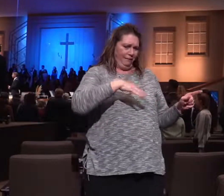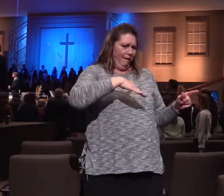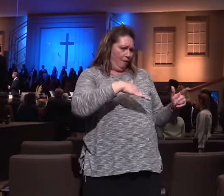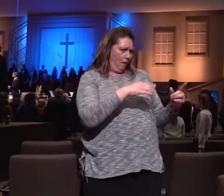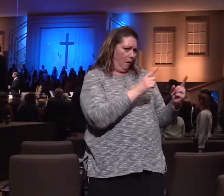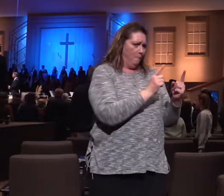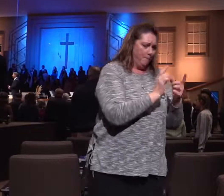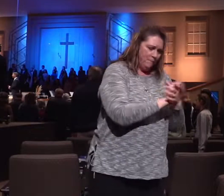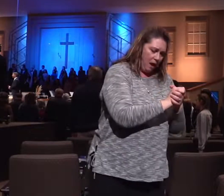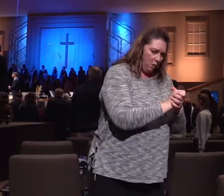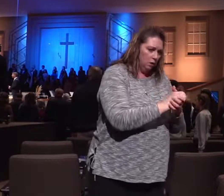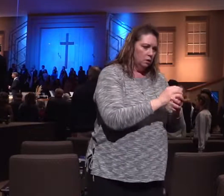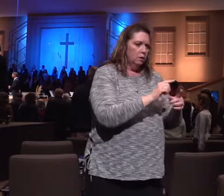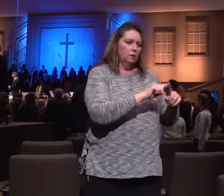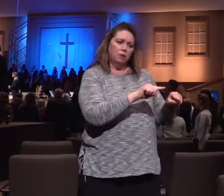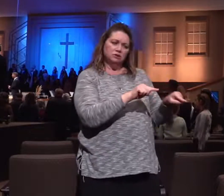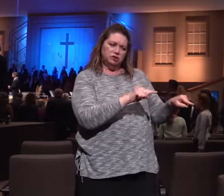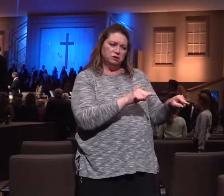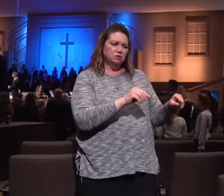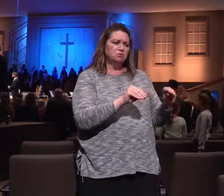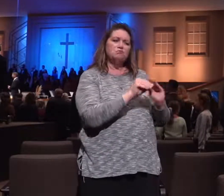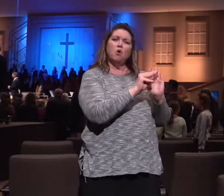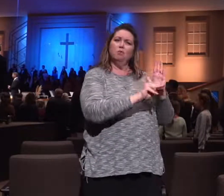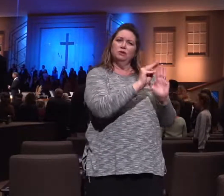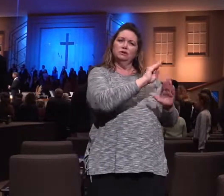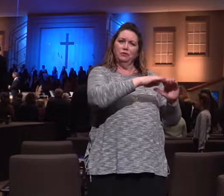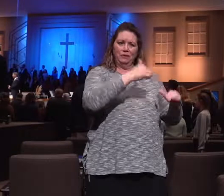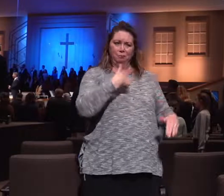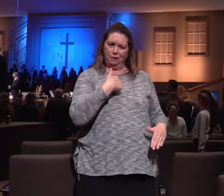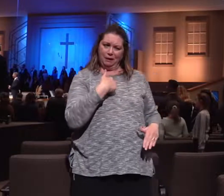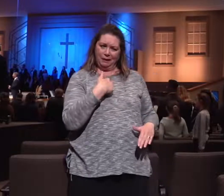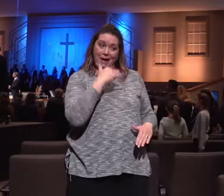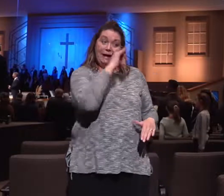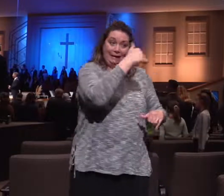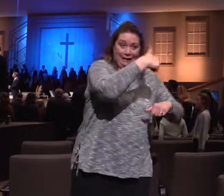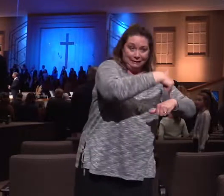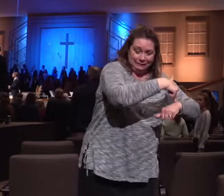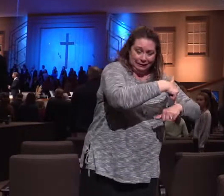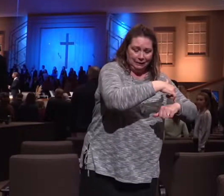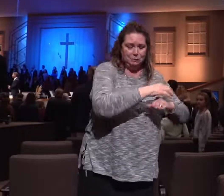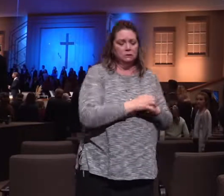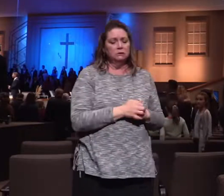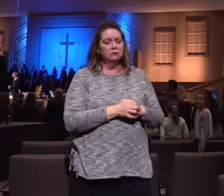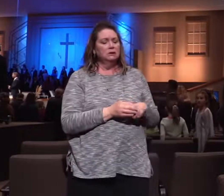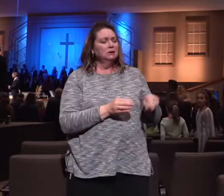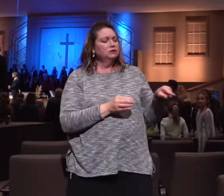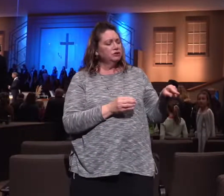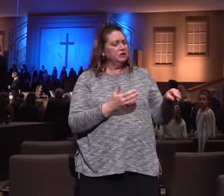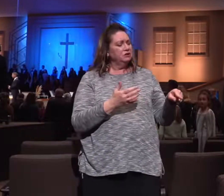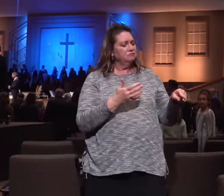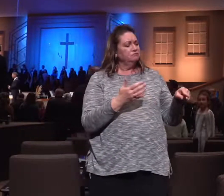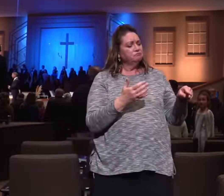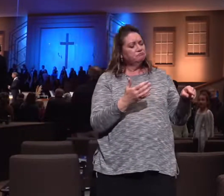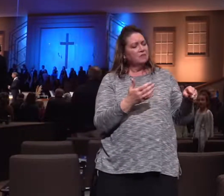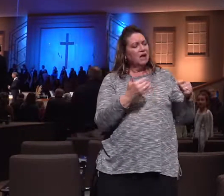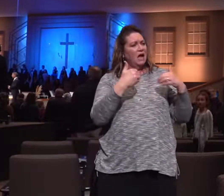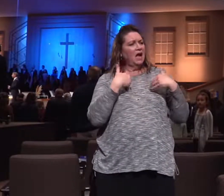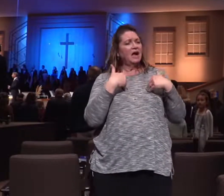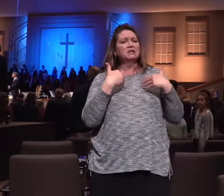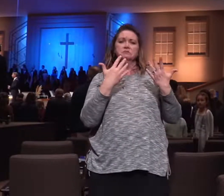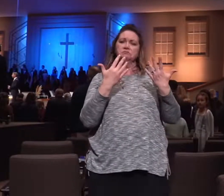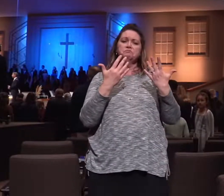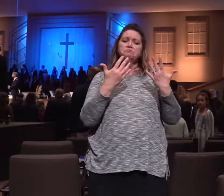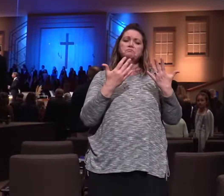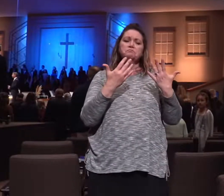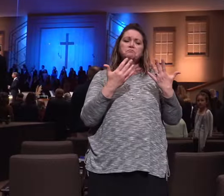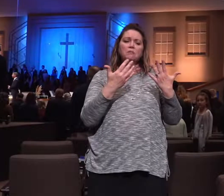mature now, of course, but I don't know about that even now sometimes. But she had a very